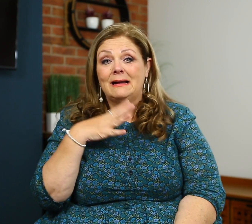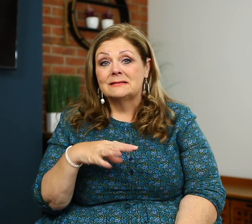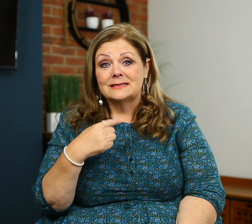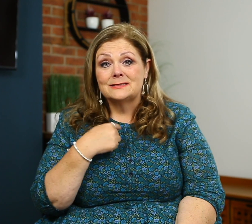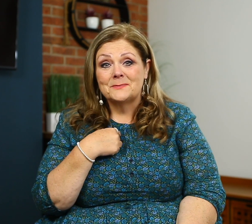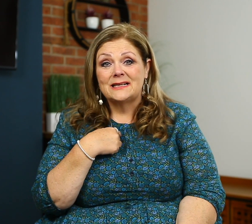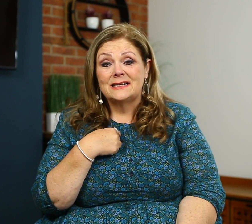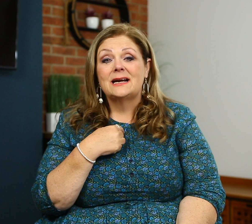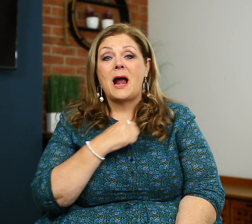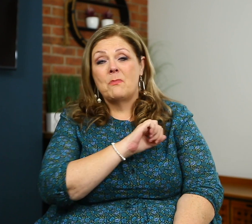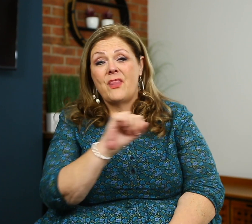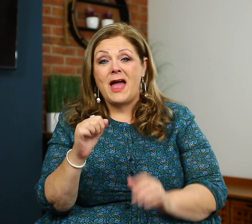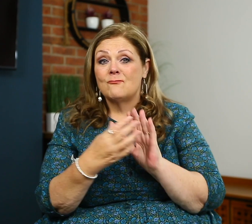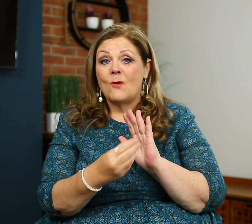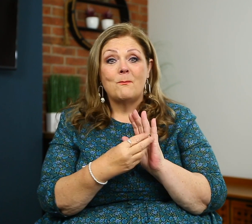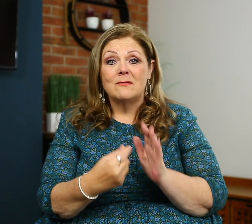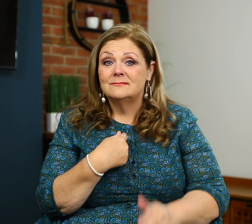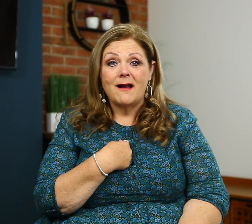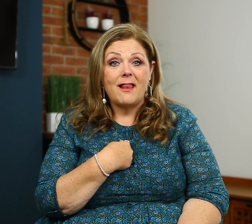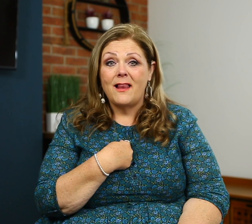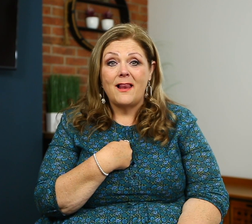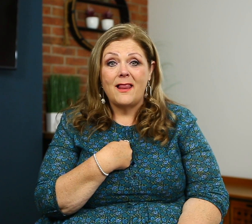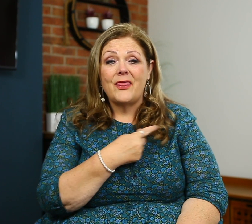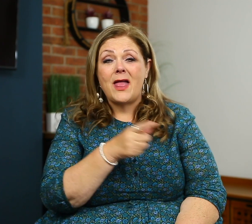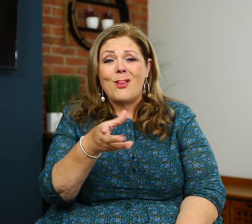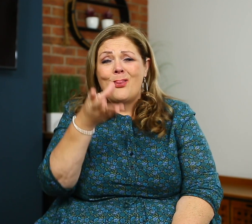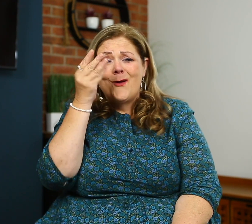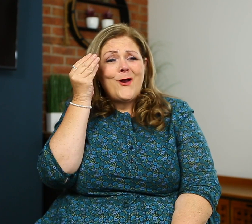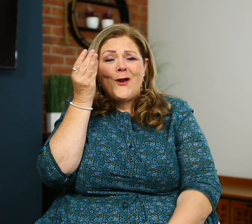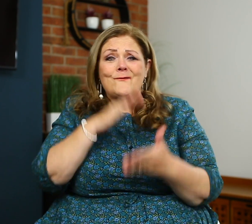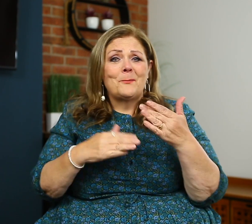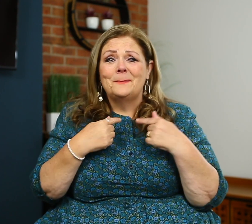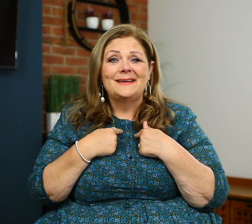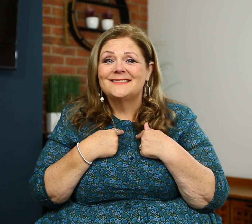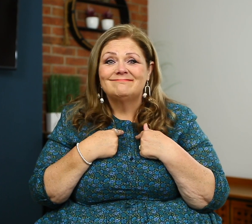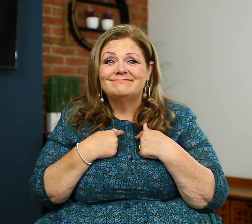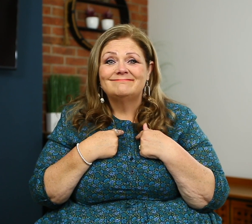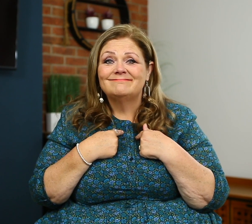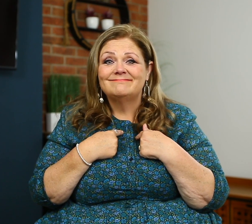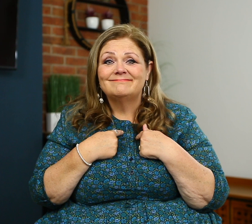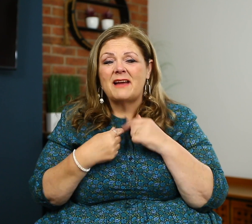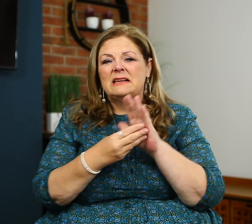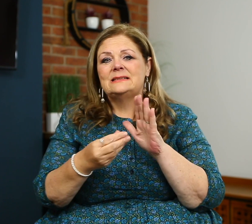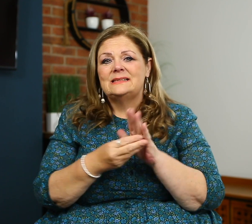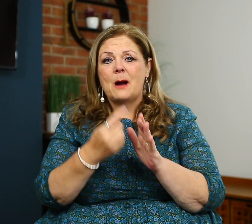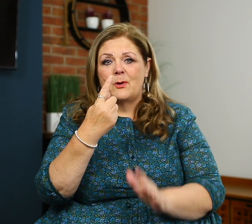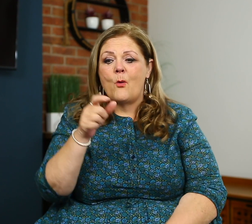need me. I'm their role model, and they learn from me. So I'll give you an example. One client came